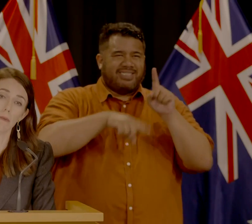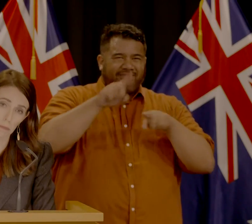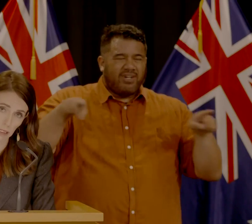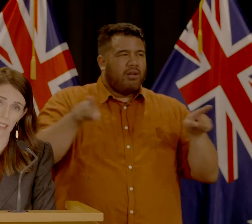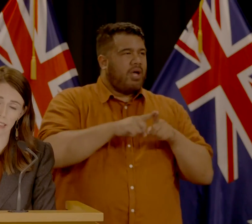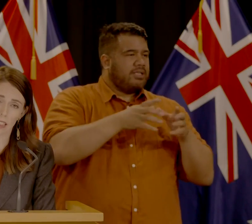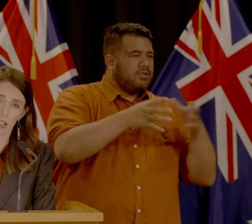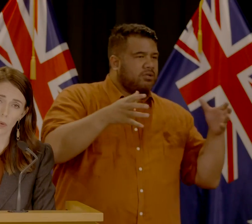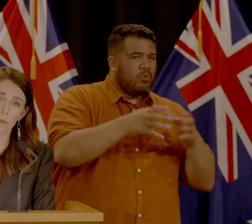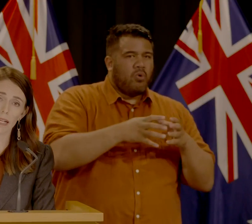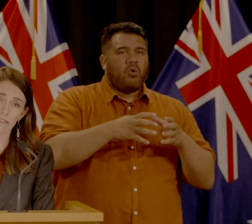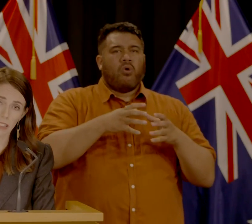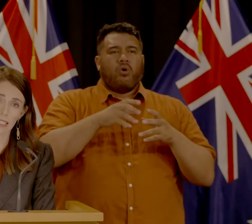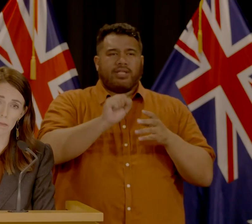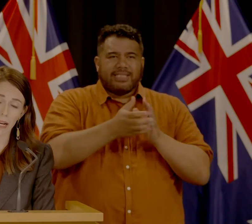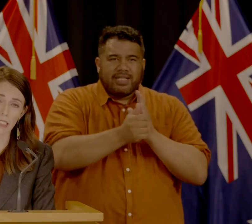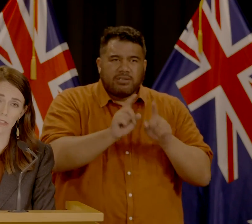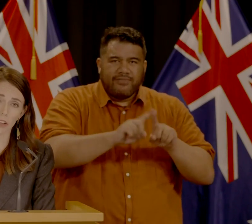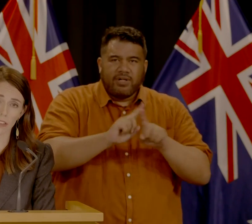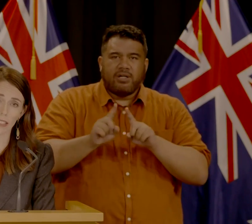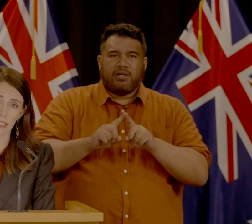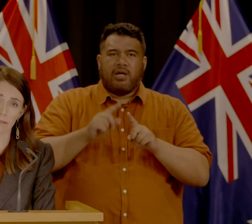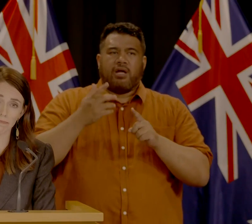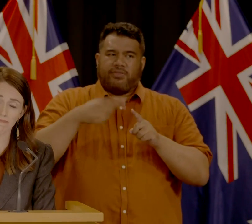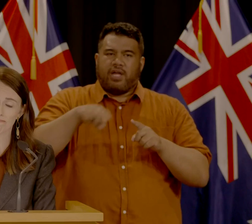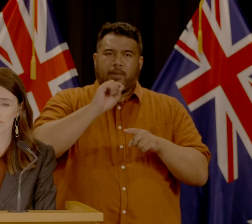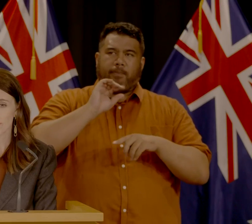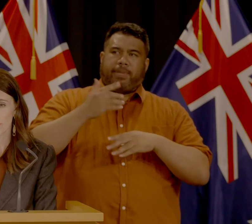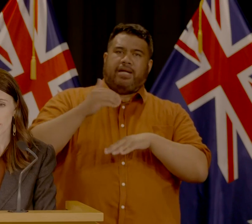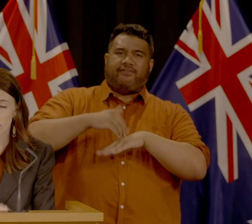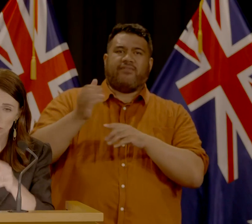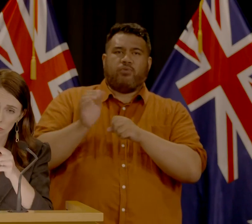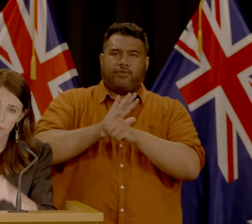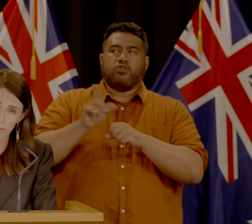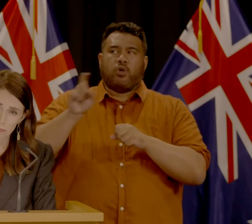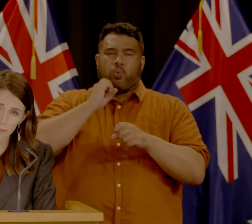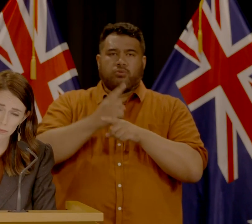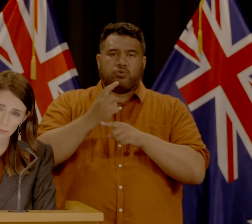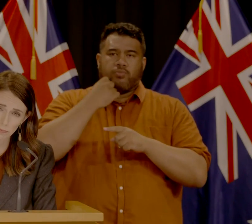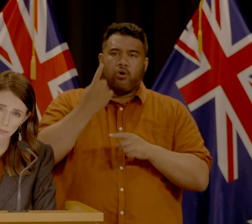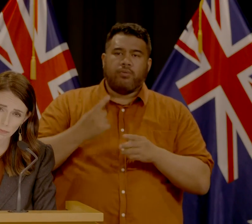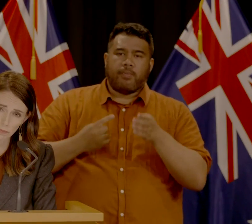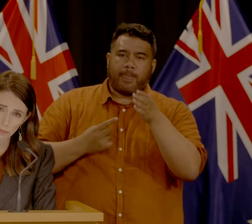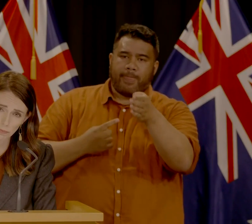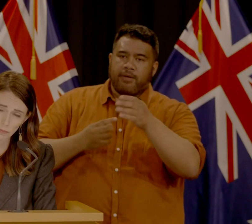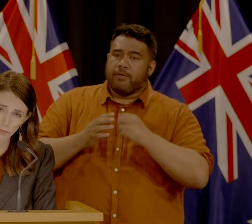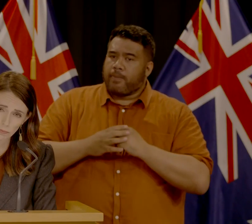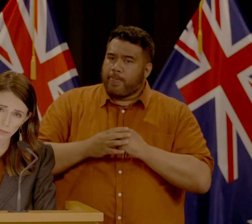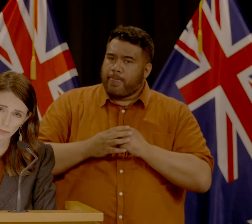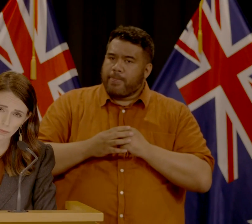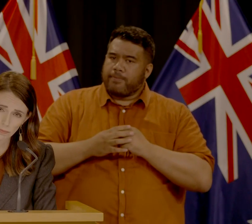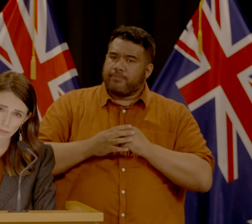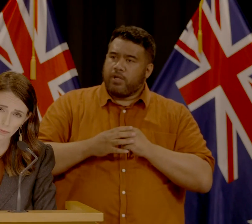different capability who will be feeling the impacts of COVID-19. Part of that come under those regulations you're going to